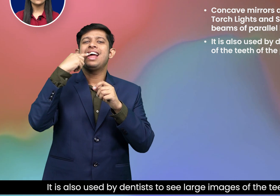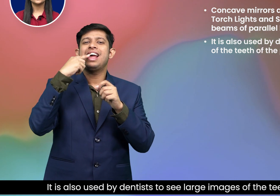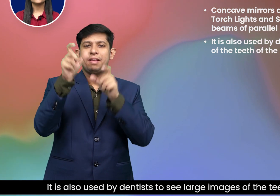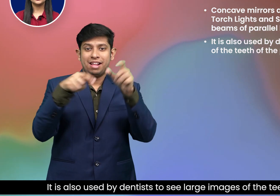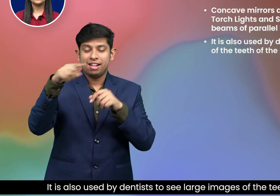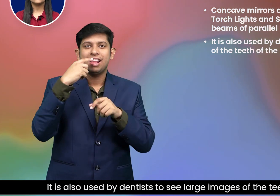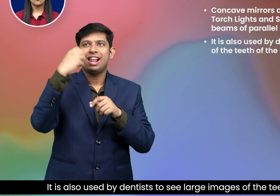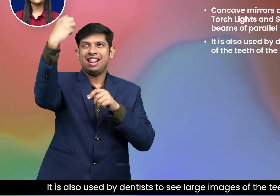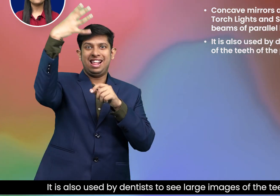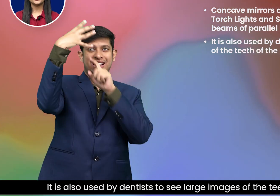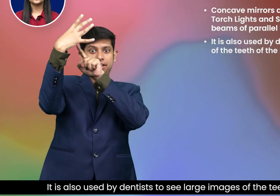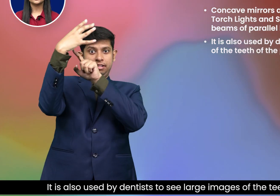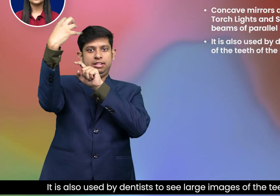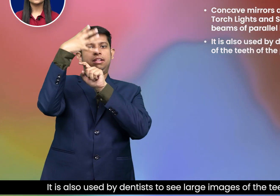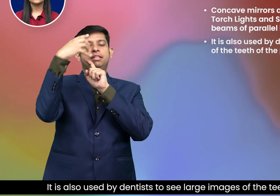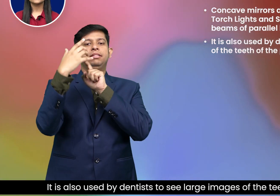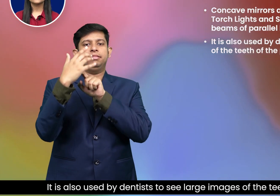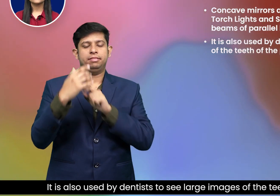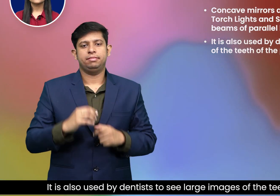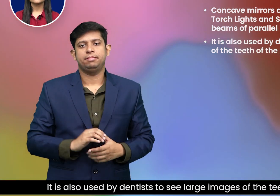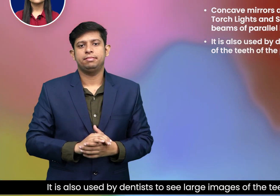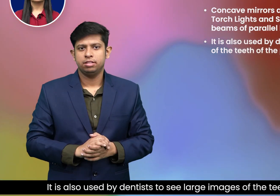images of the teeth of the patients.